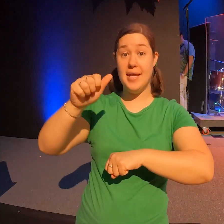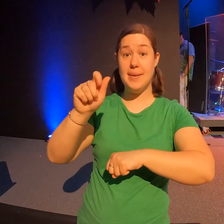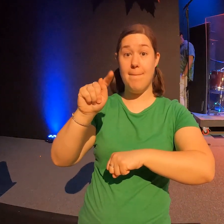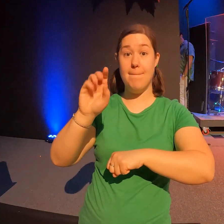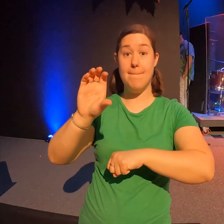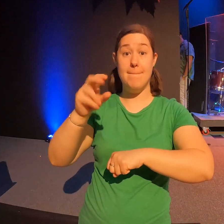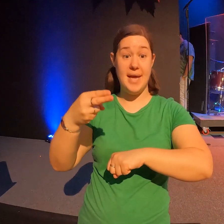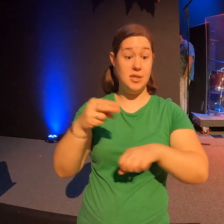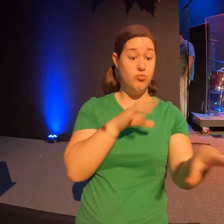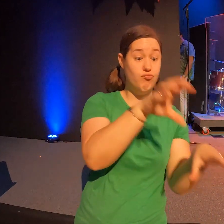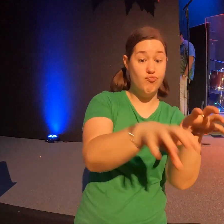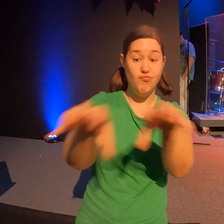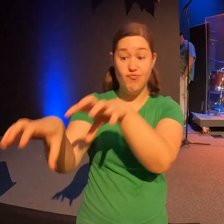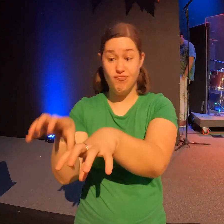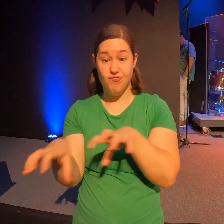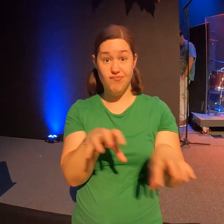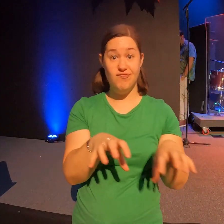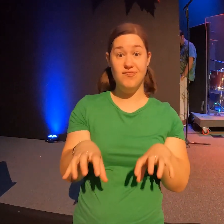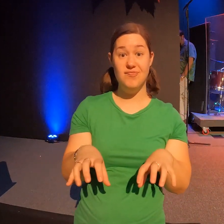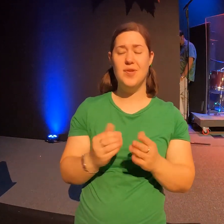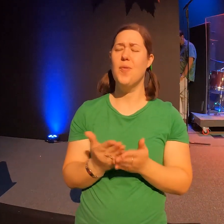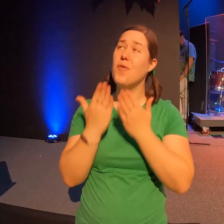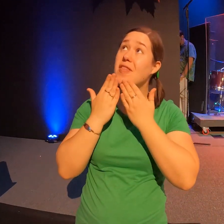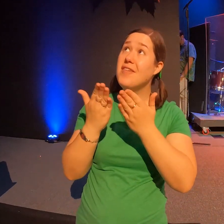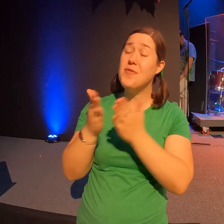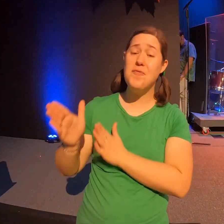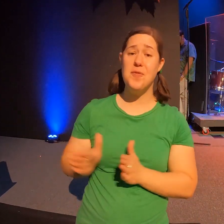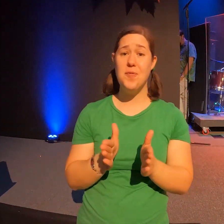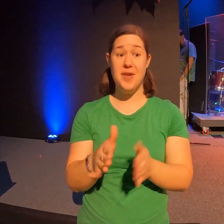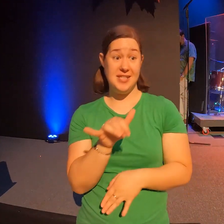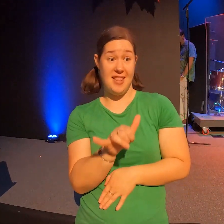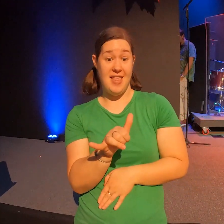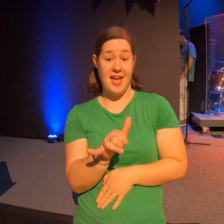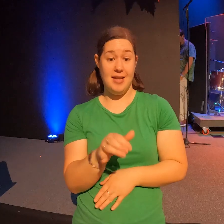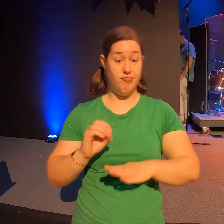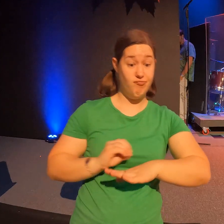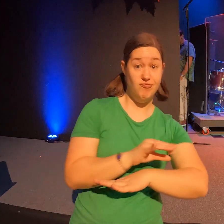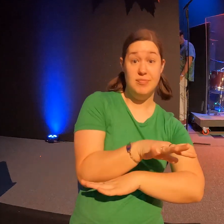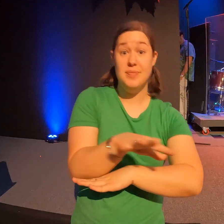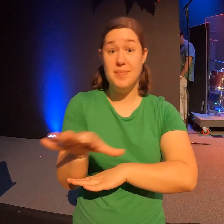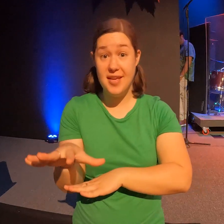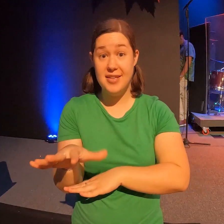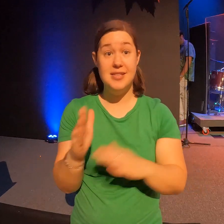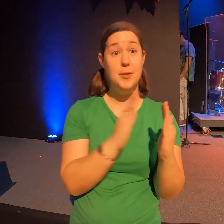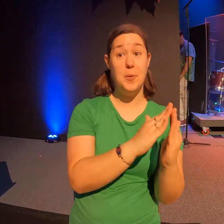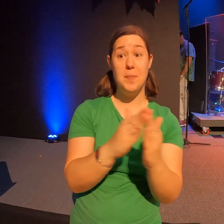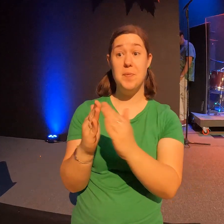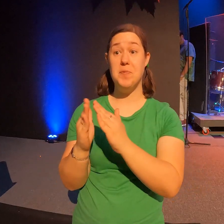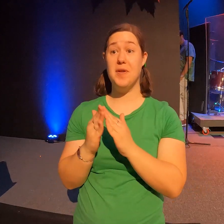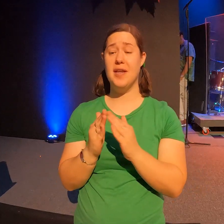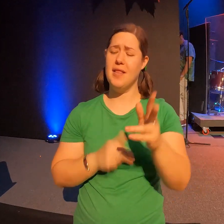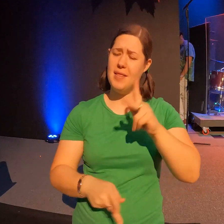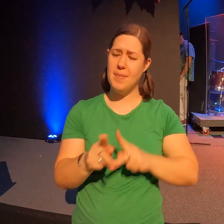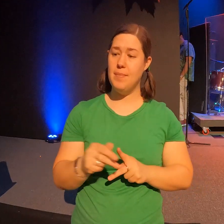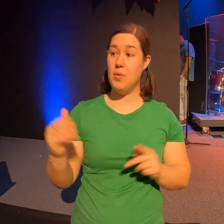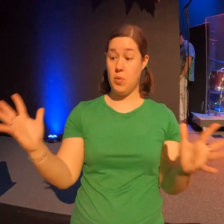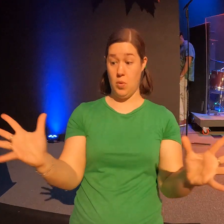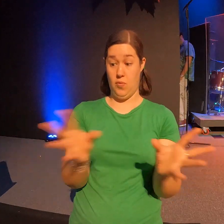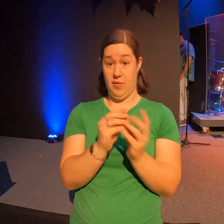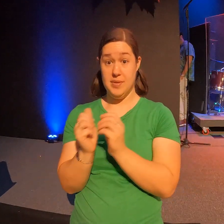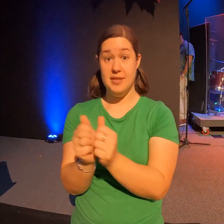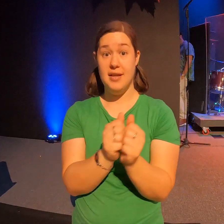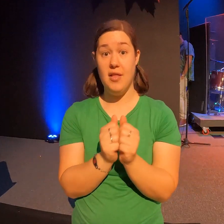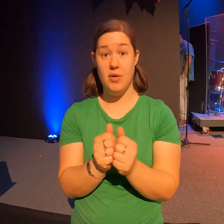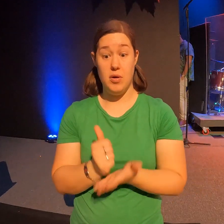that it impacts the community, the ways that our people come together to make that possible. I see those who